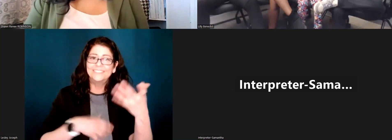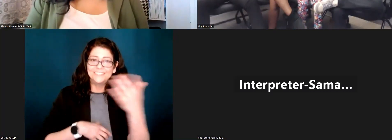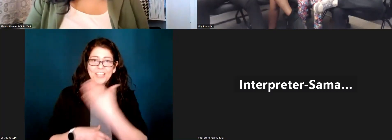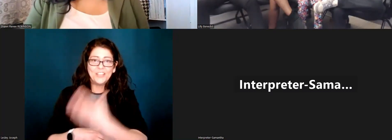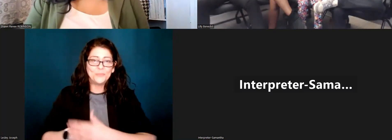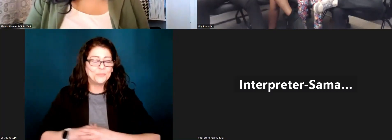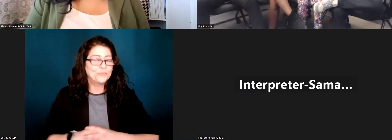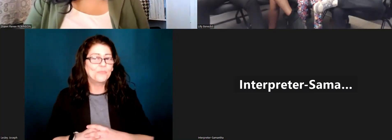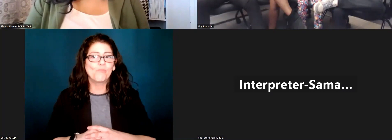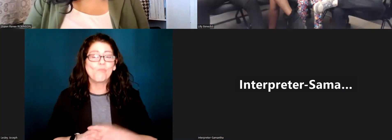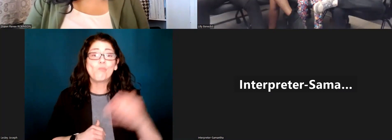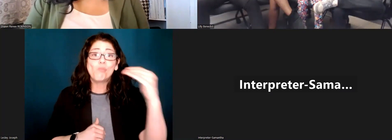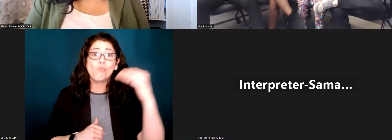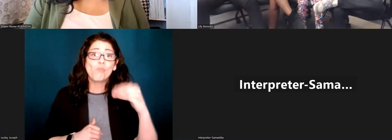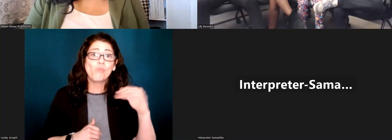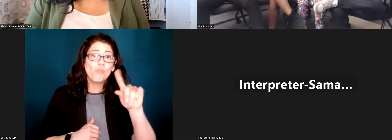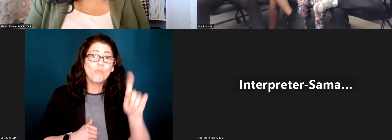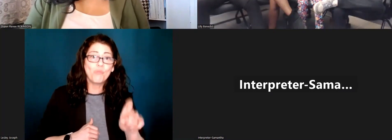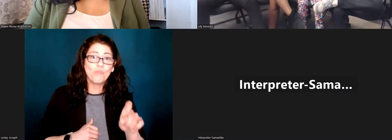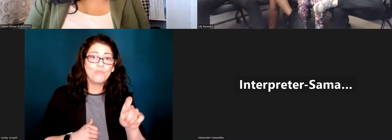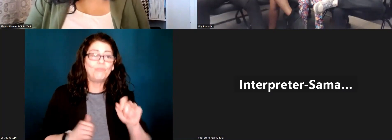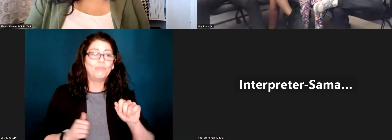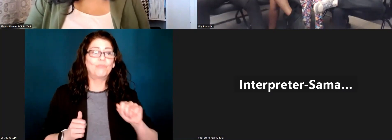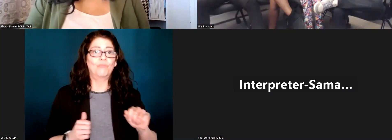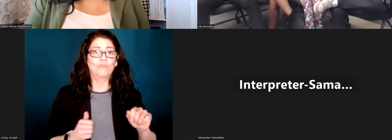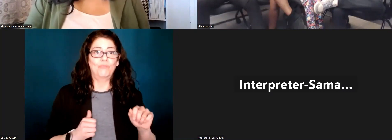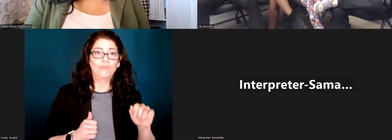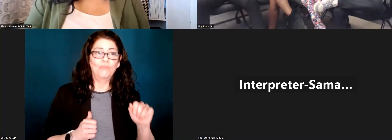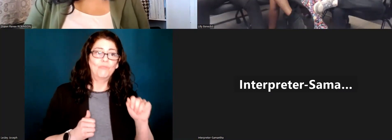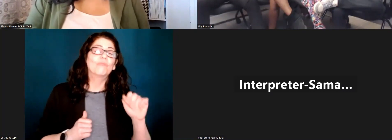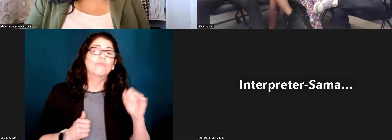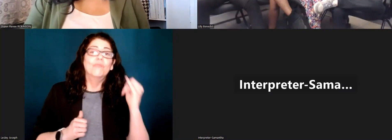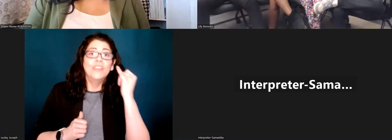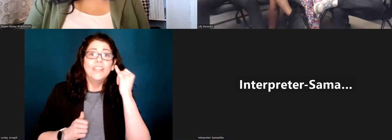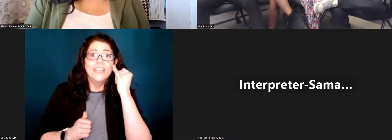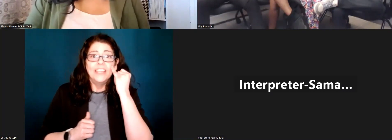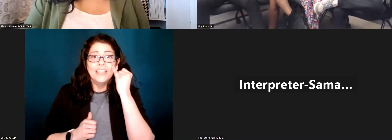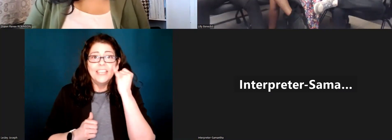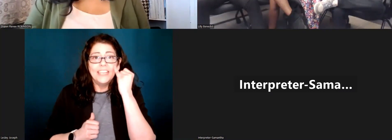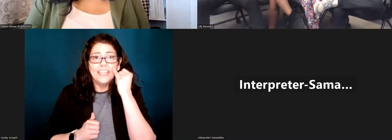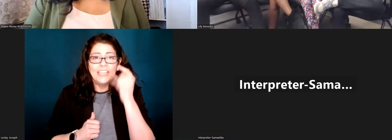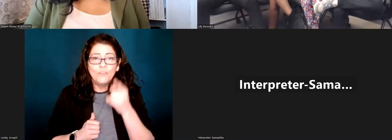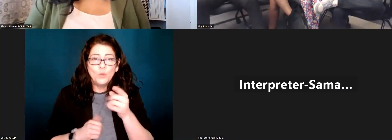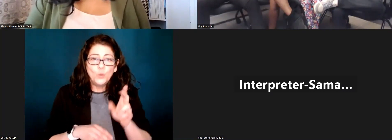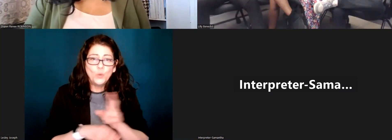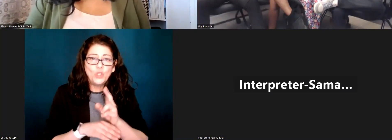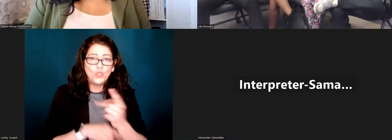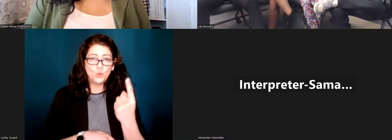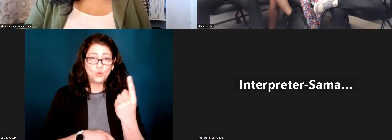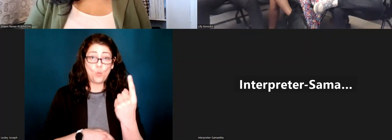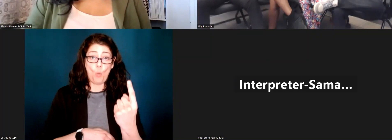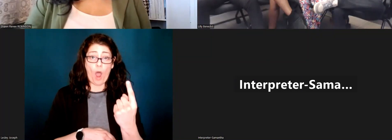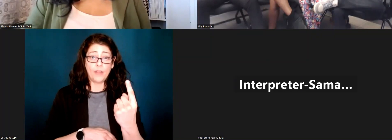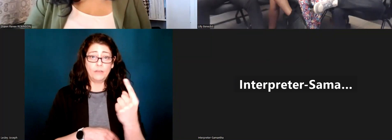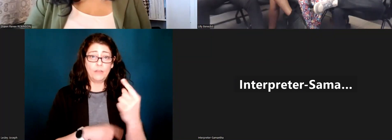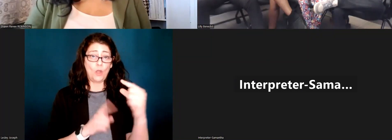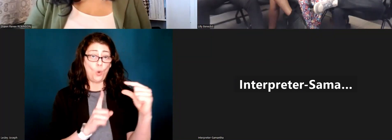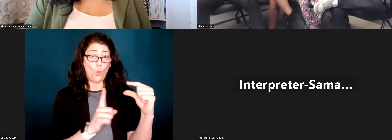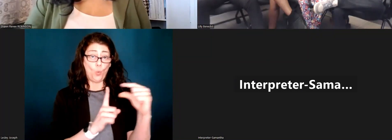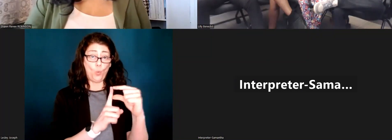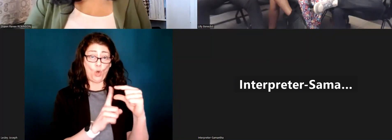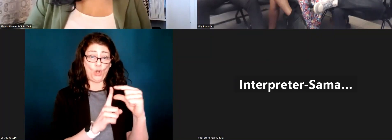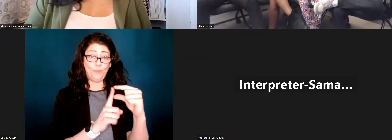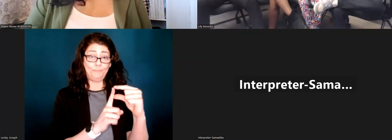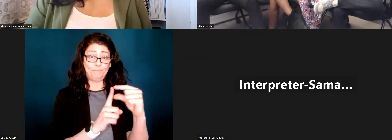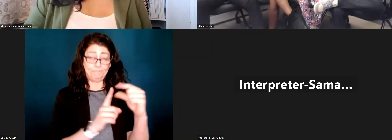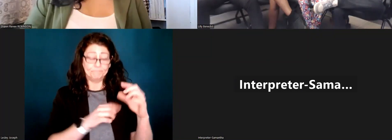is if you can use one word, how do you feel when your family talks